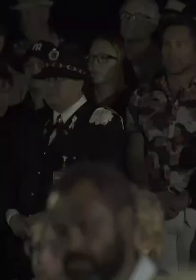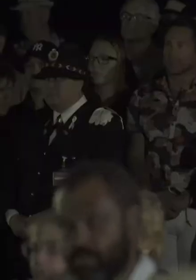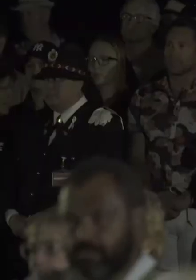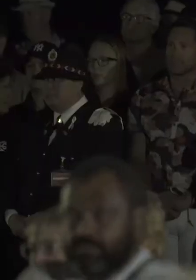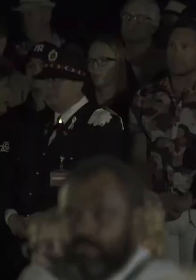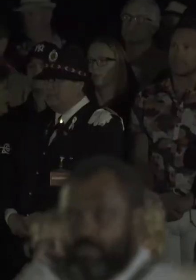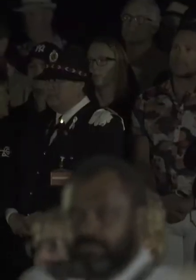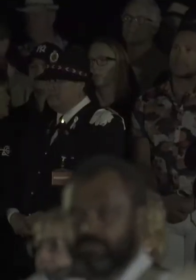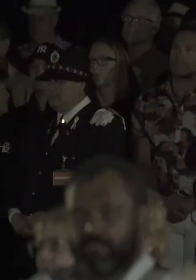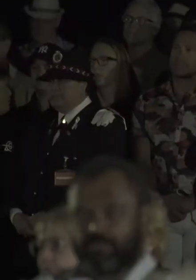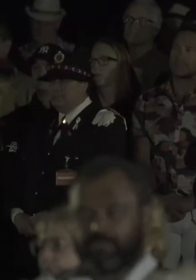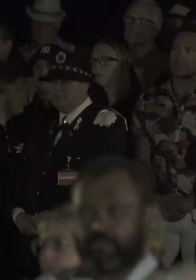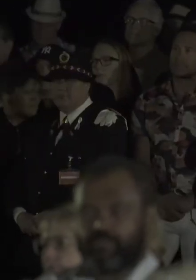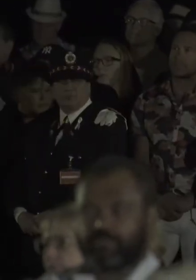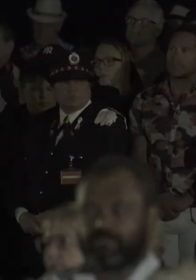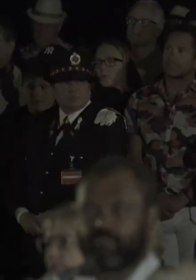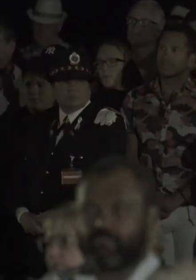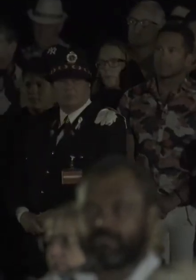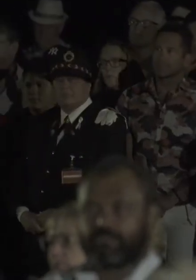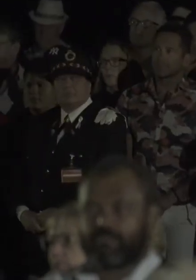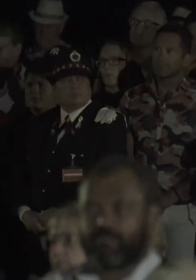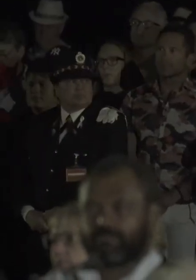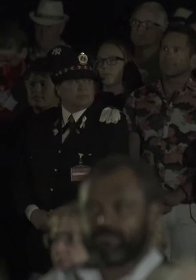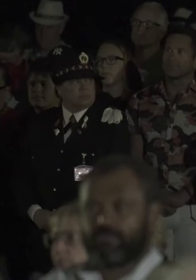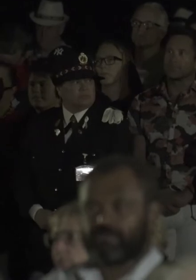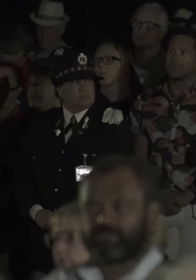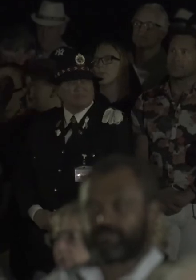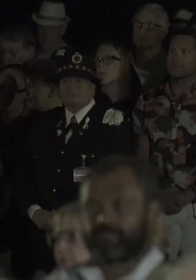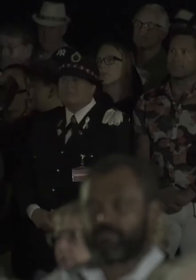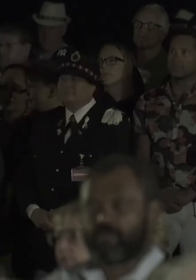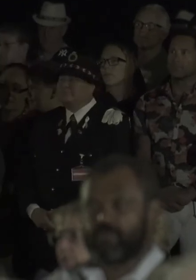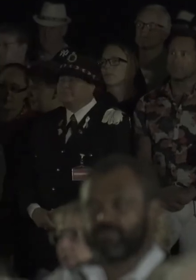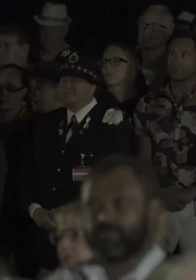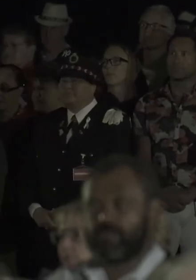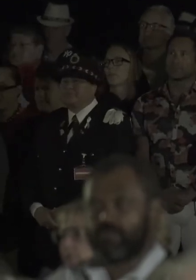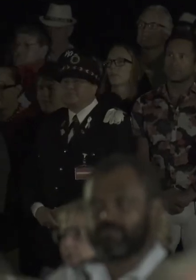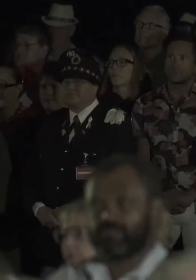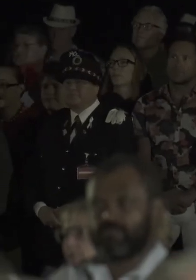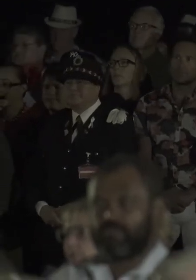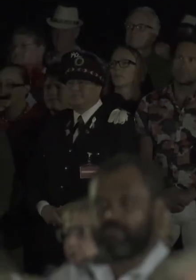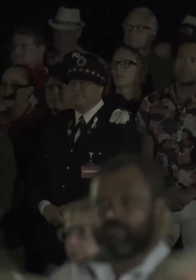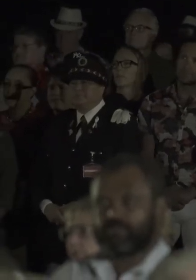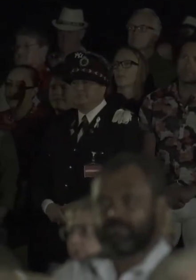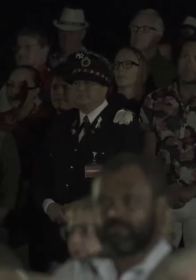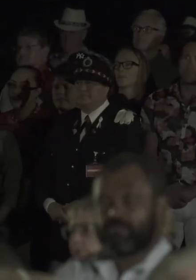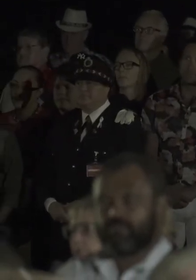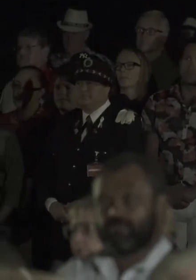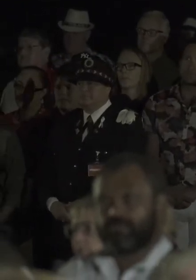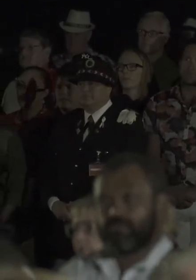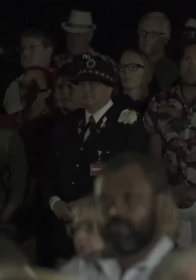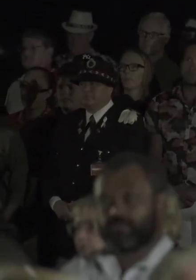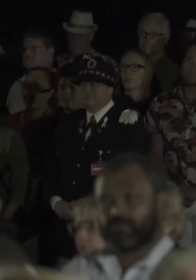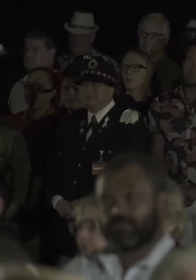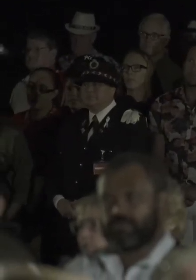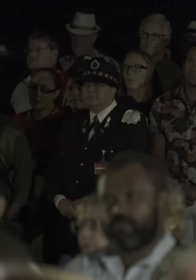before me in the presence of mine enemies. Thou anointest my head with oil. My cup